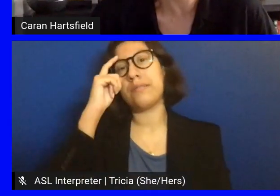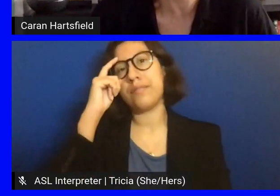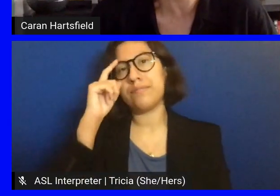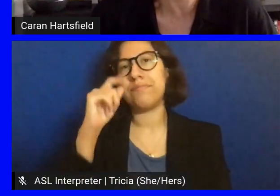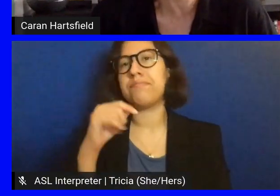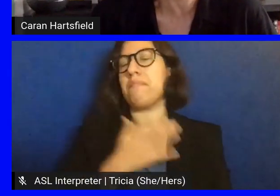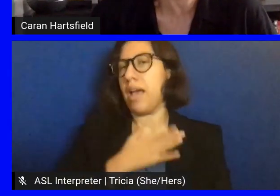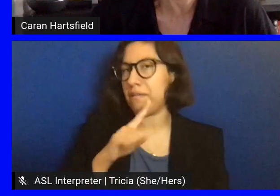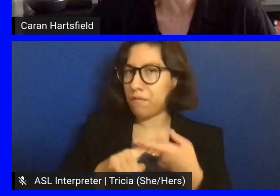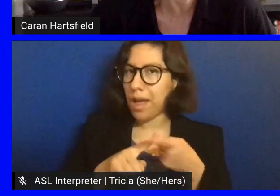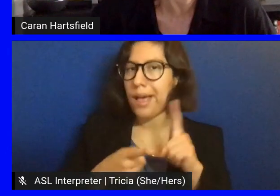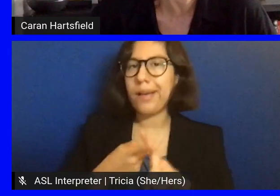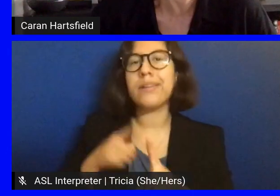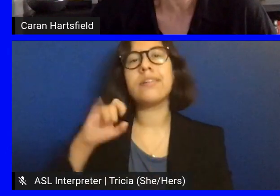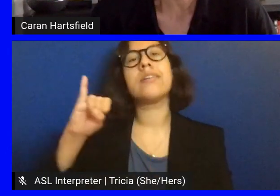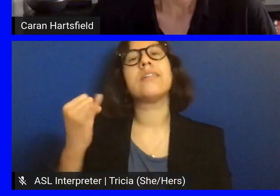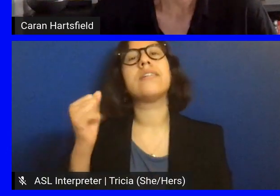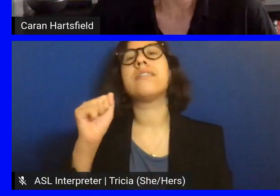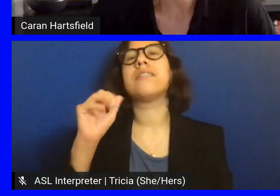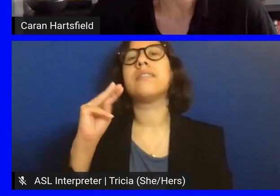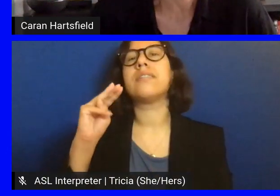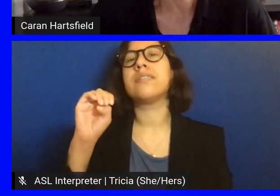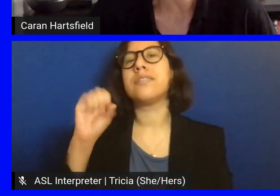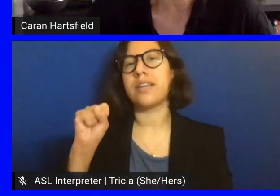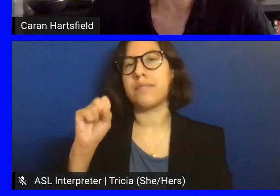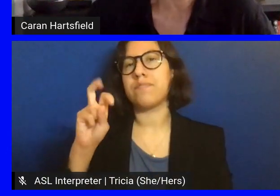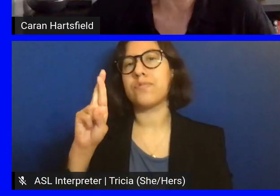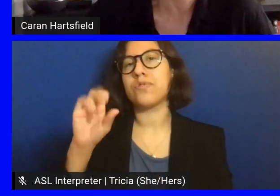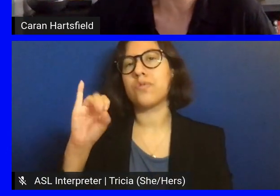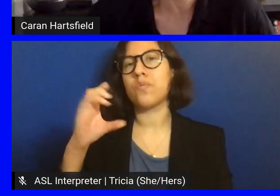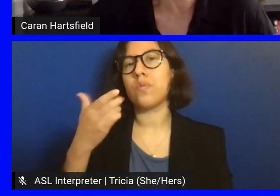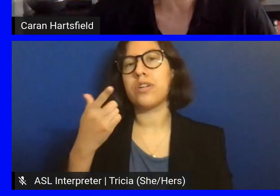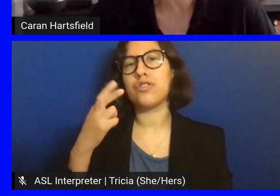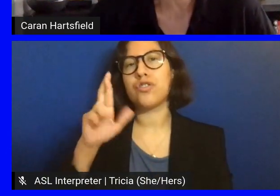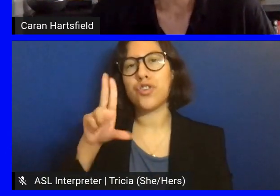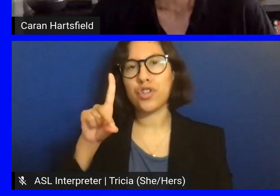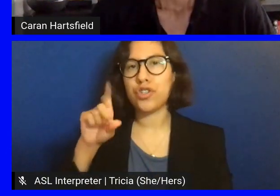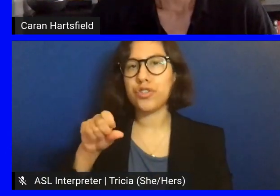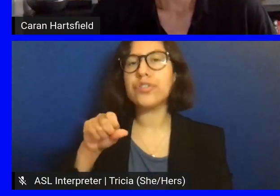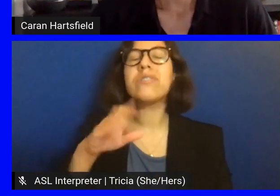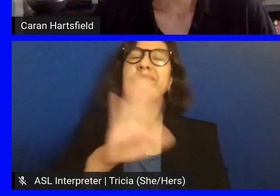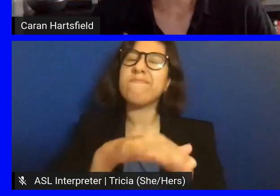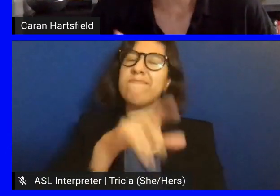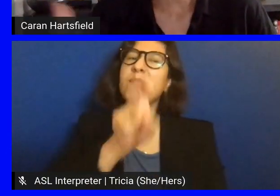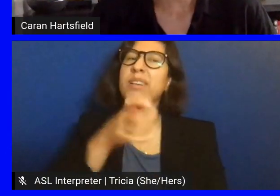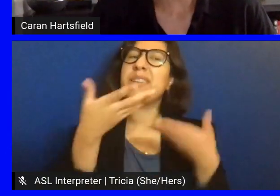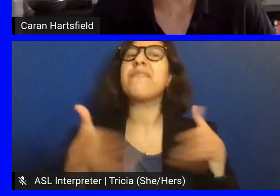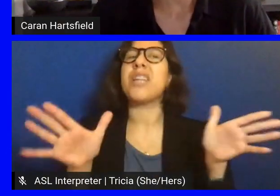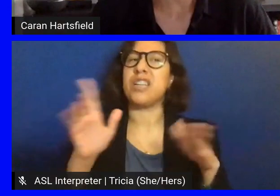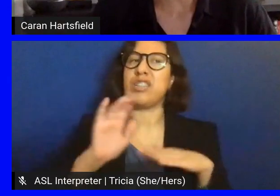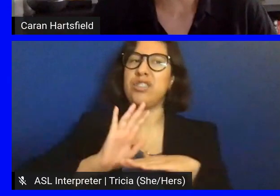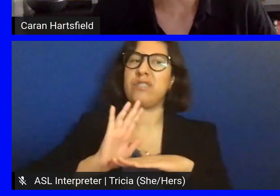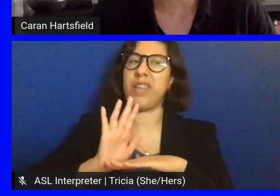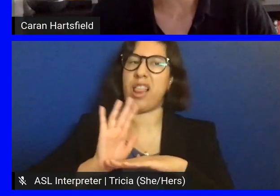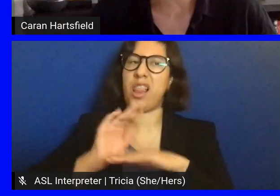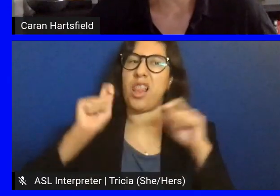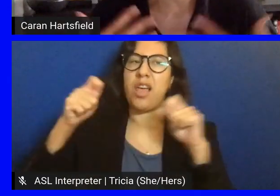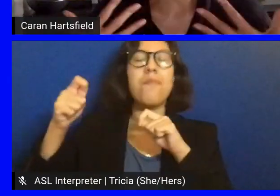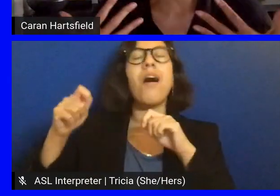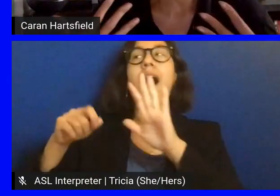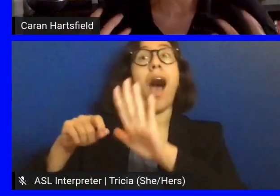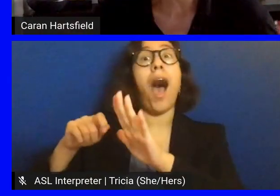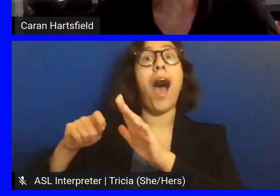2019, a dear friend of mine, James Richards, said, you know, I really think you should finish this film. And by then I had renamed it Wait For